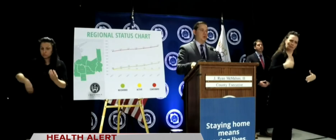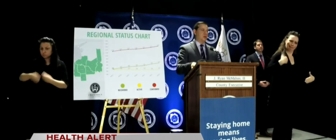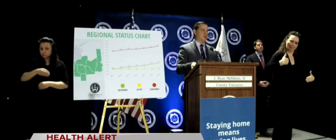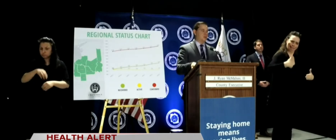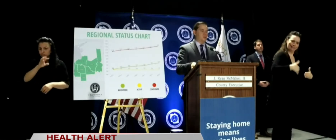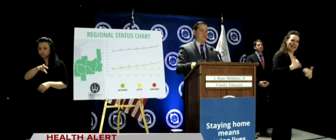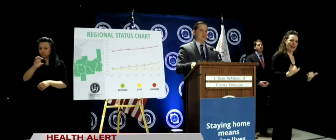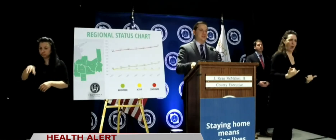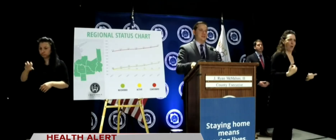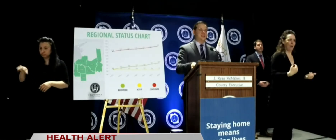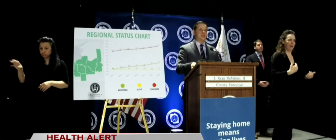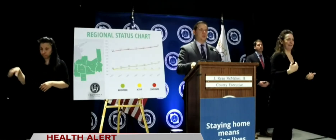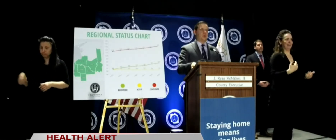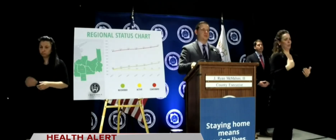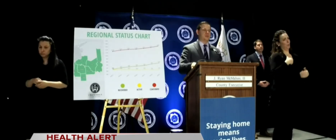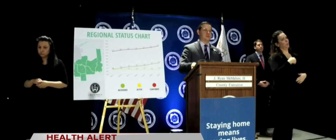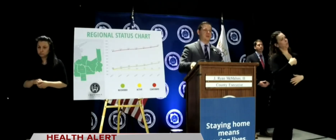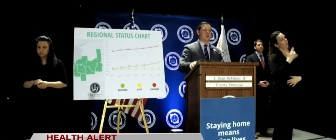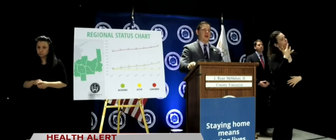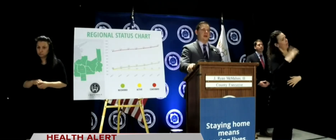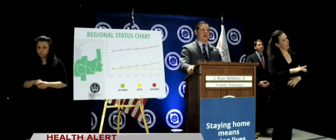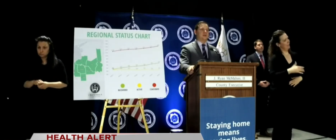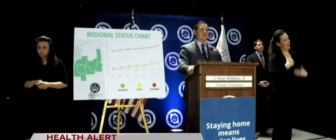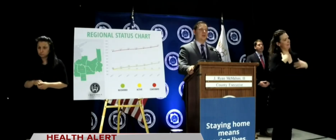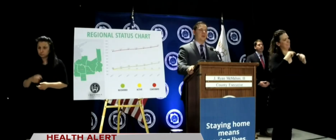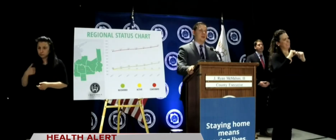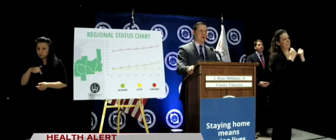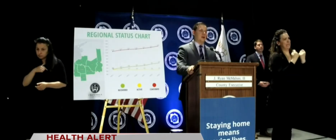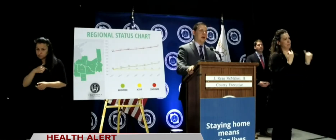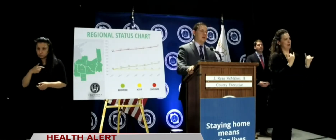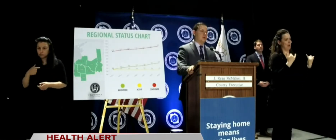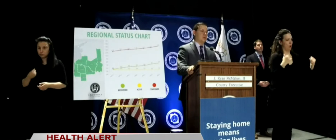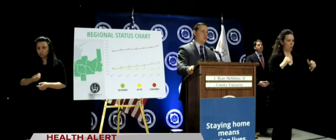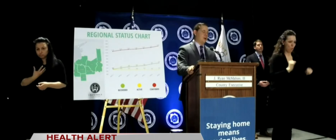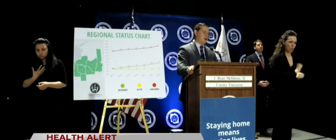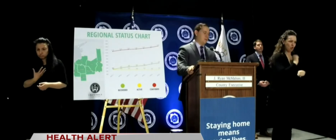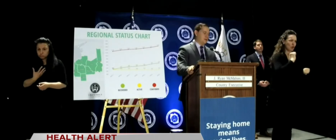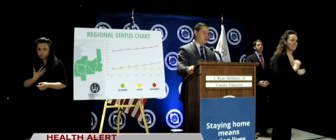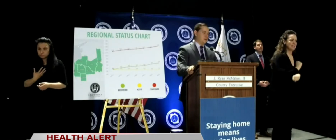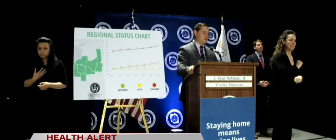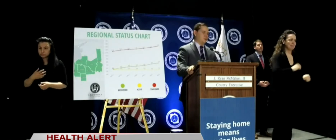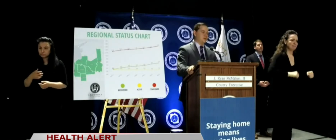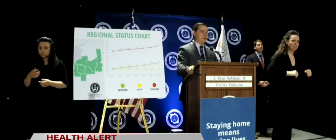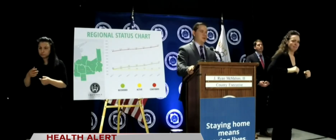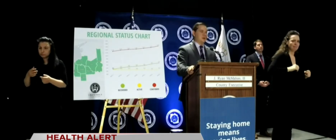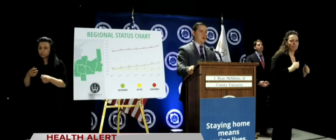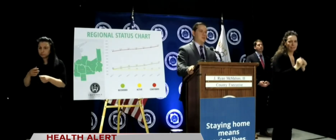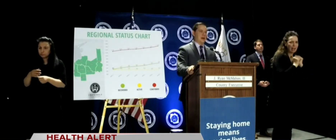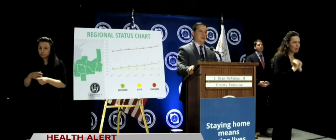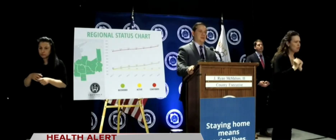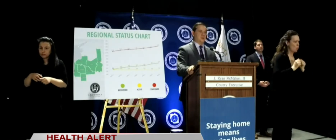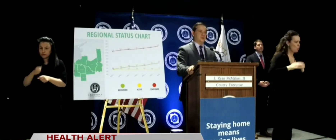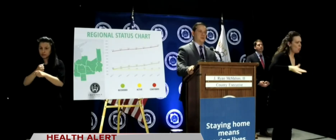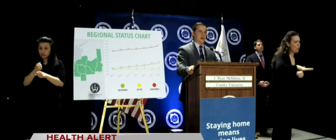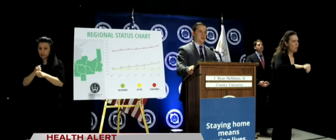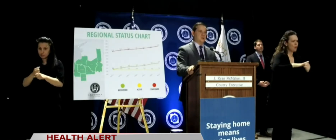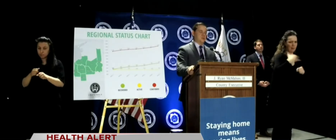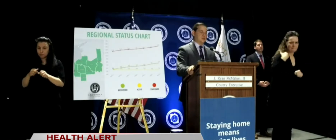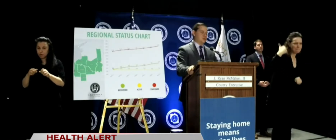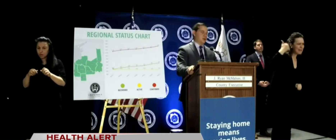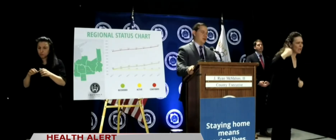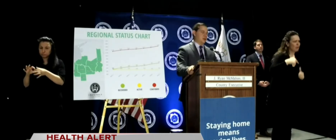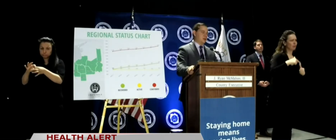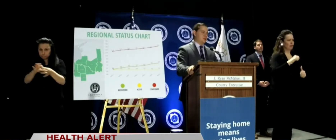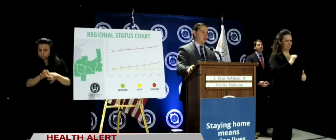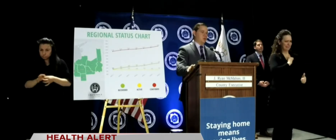we're lucky we've taken this team approach to economic development in our county with the mayor, myself, and McMahon, the regional council,